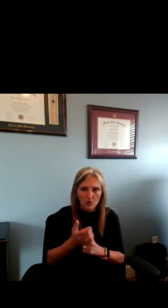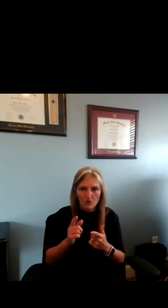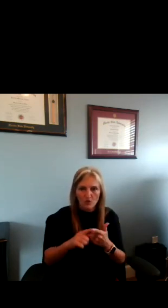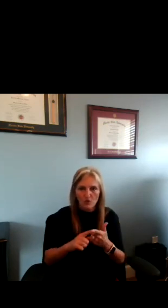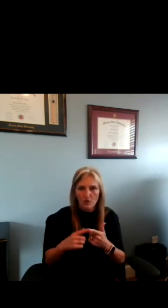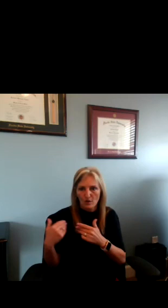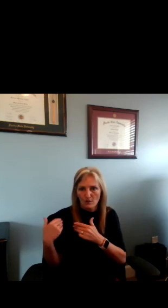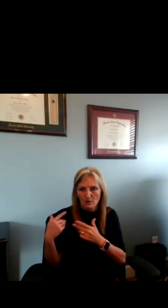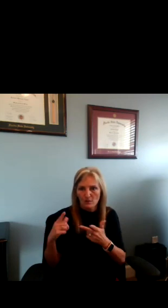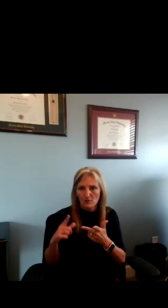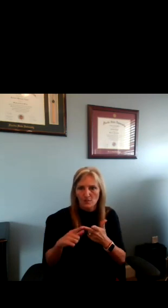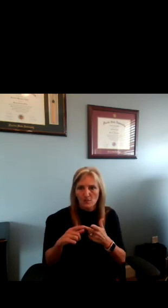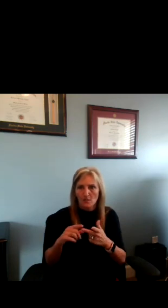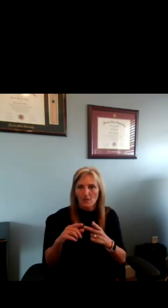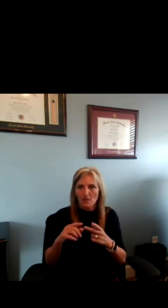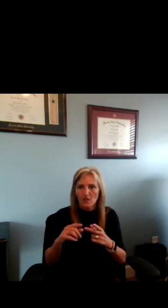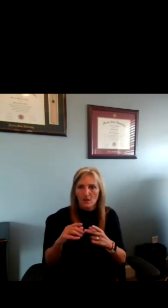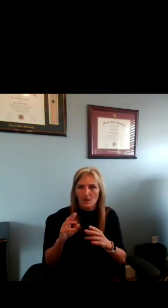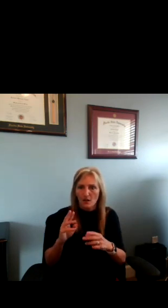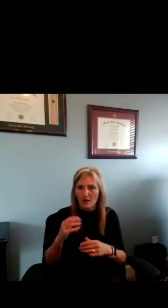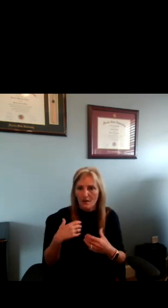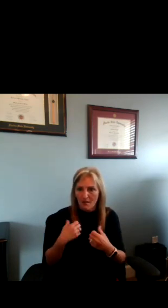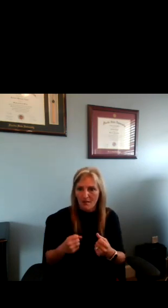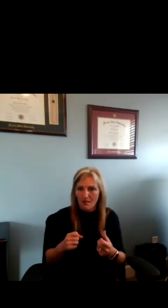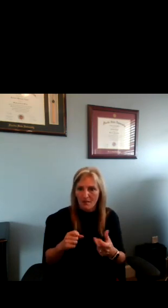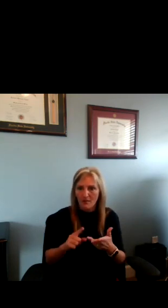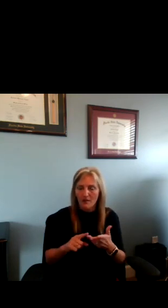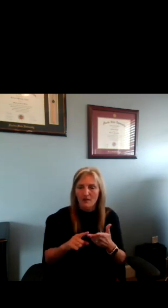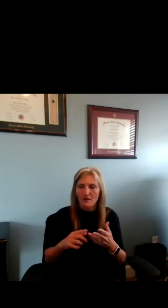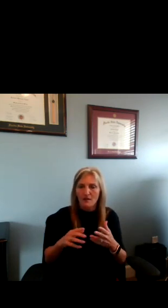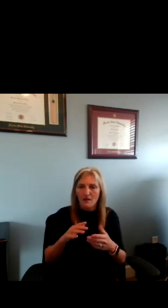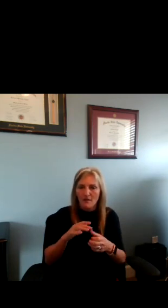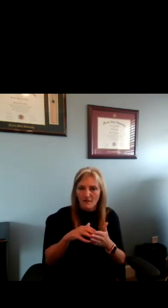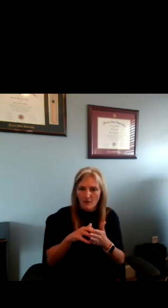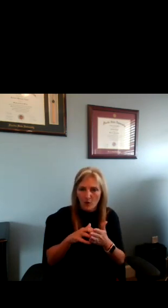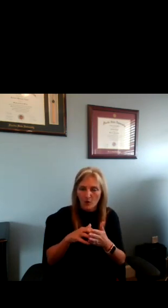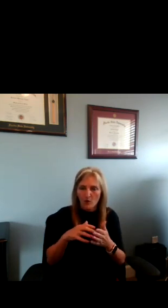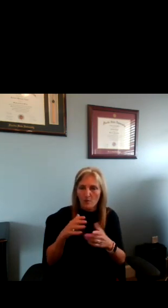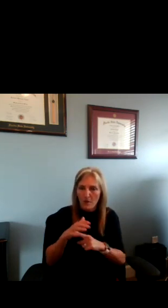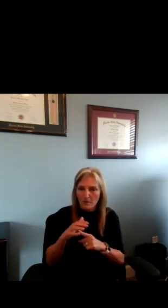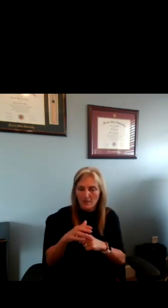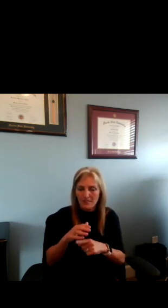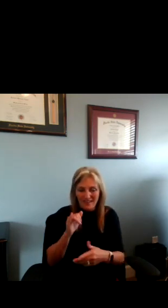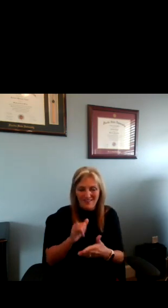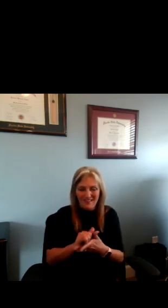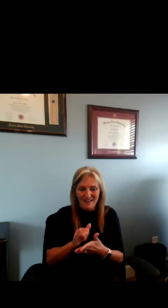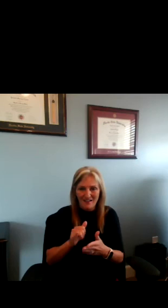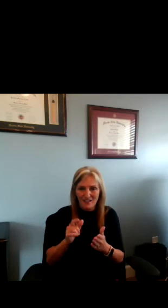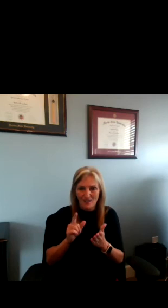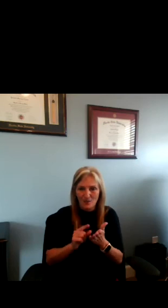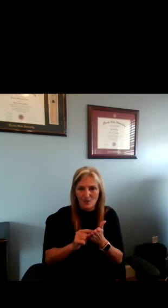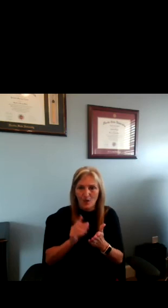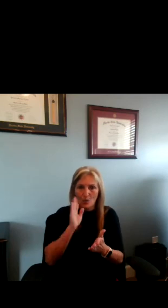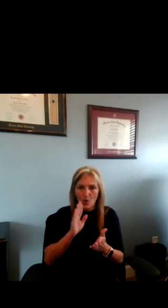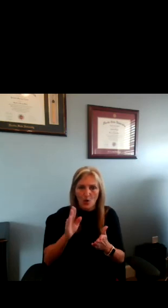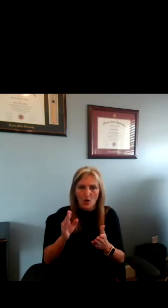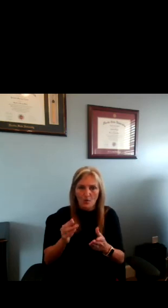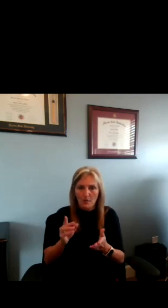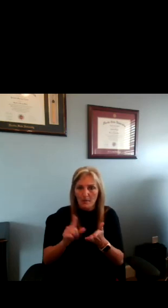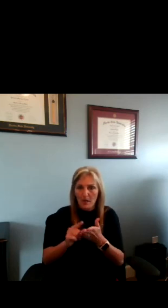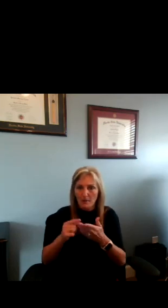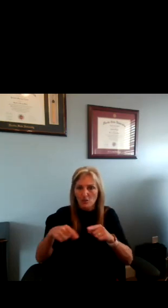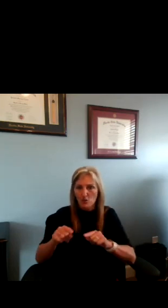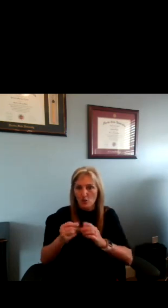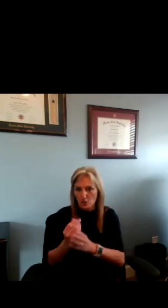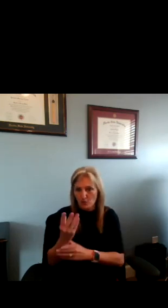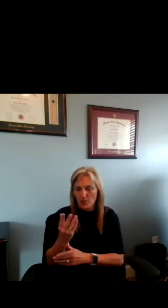accountability, officer well-being, and issues affecting vulnerable populations. That document is forthcoming this spring, so you should be on the lookout